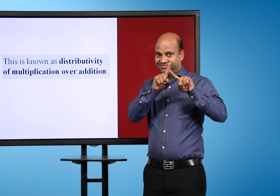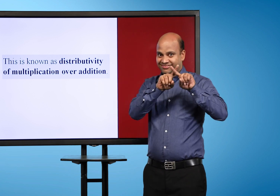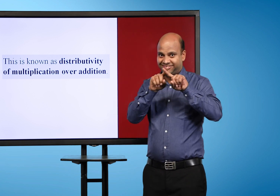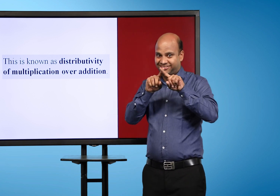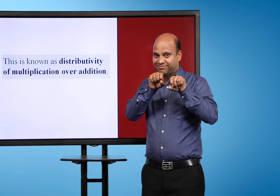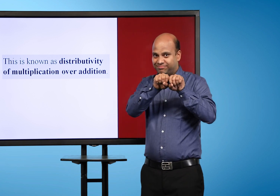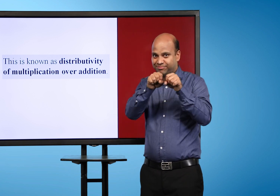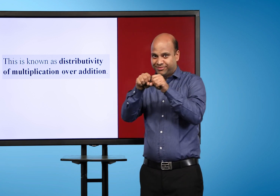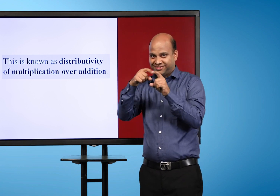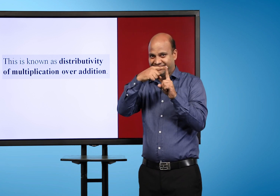over addition.